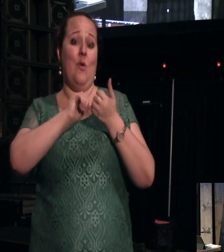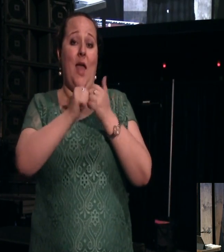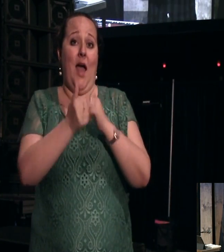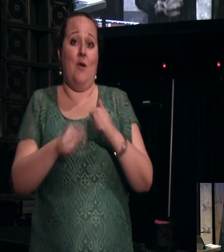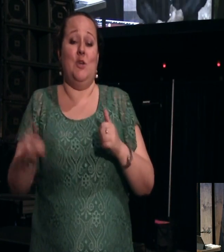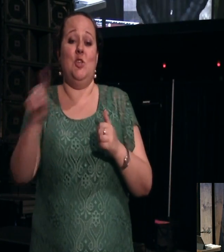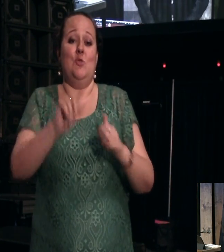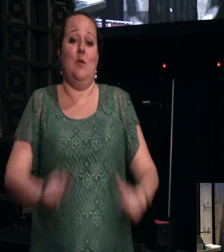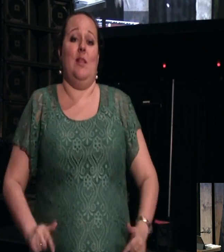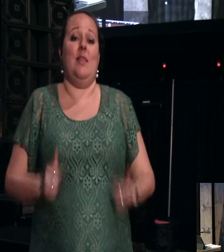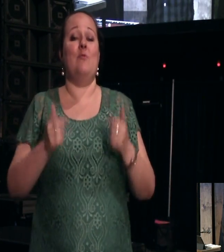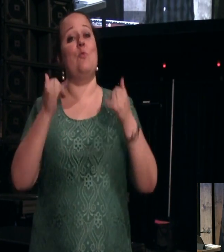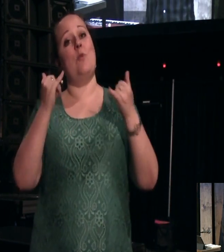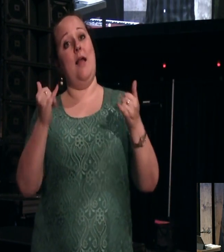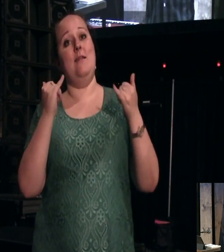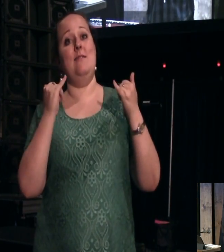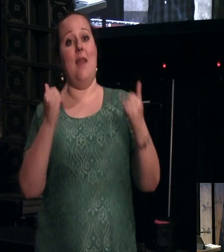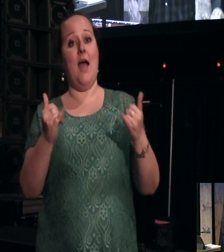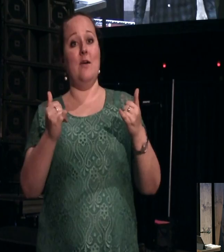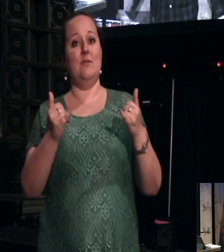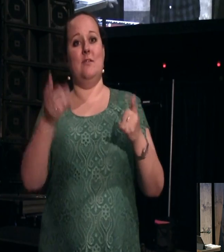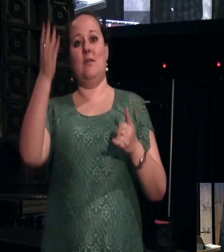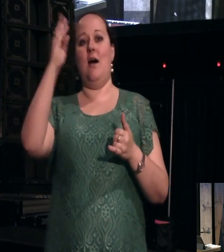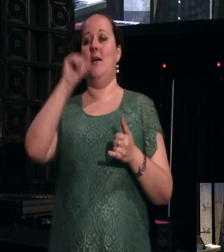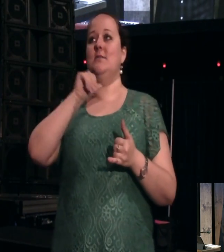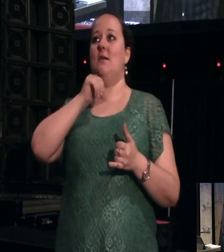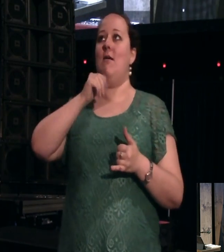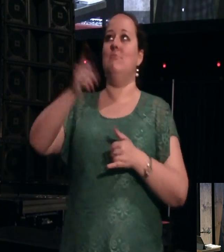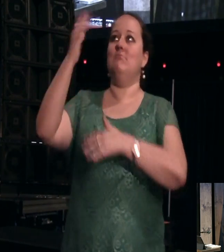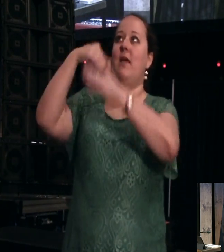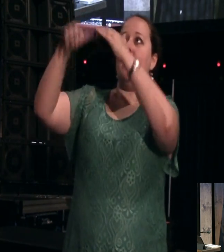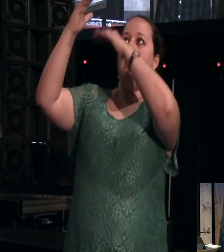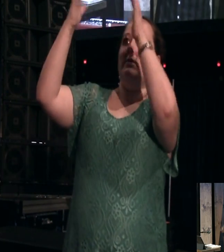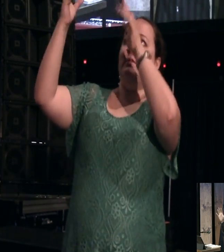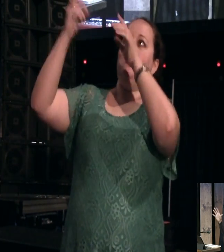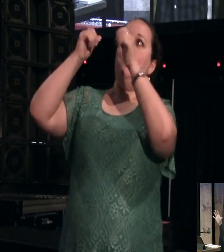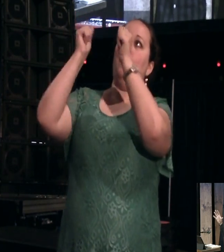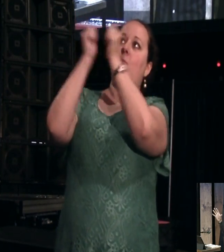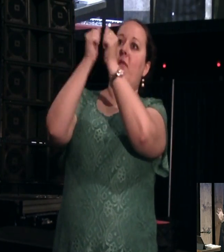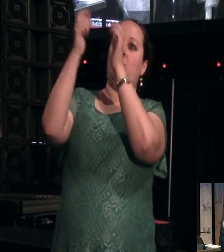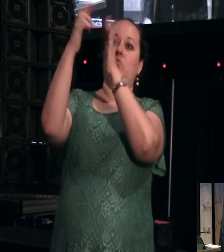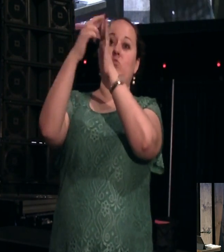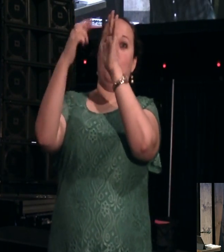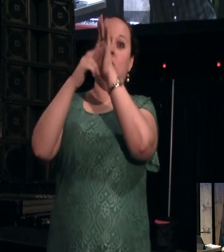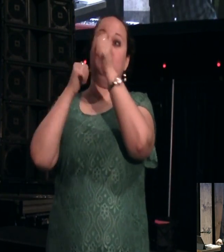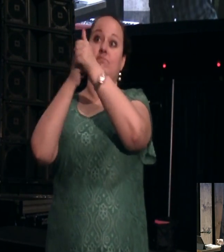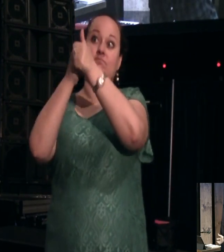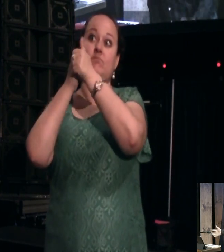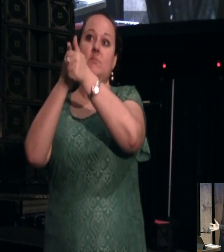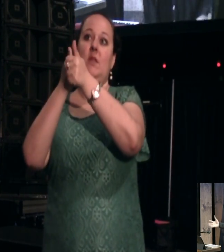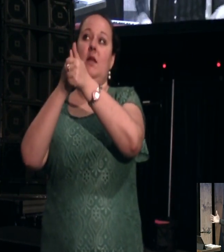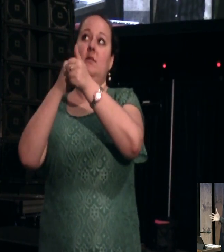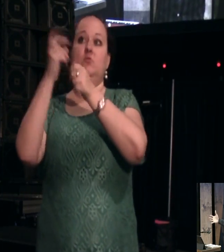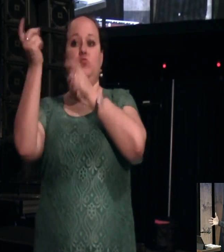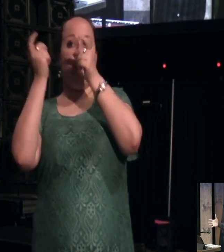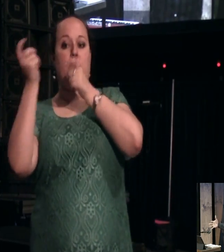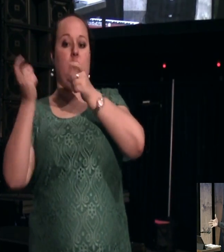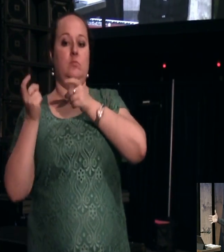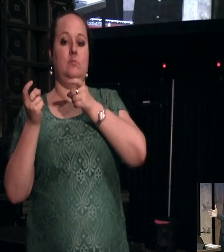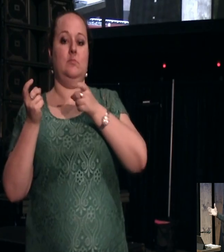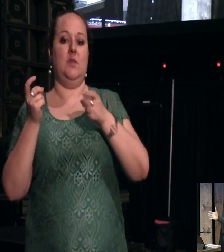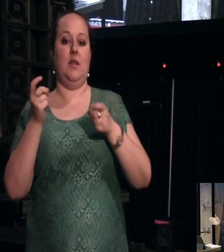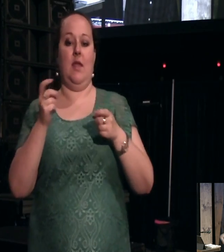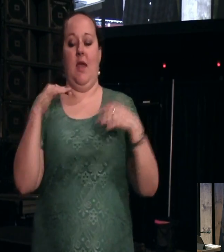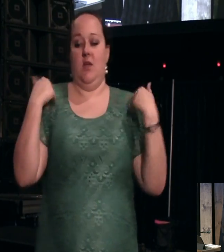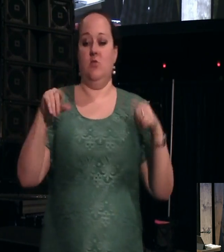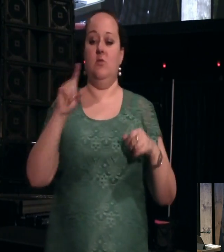No, God cares about how you live now. God isn't up in heaven with a bunch of